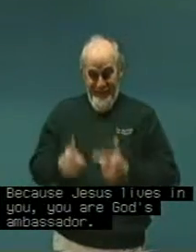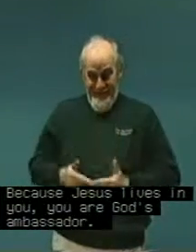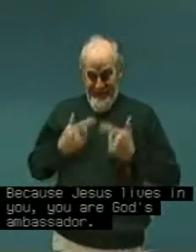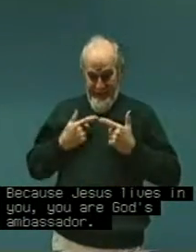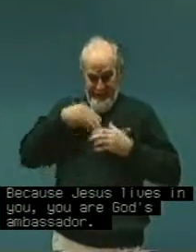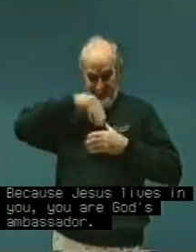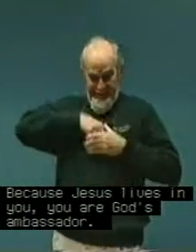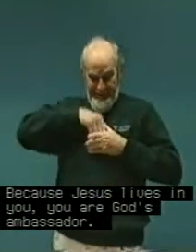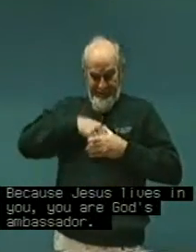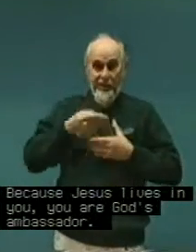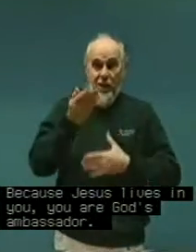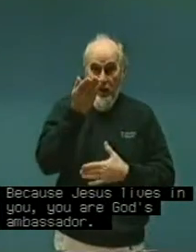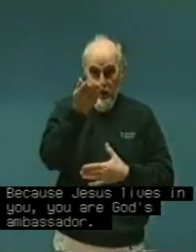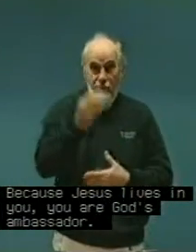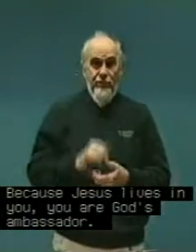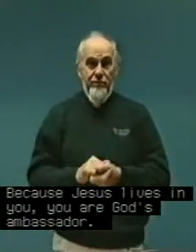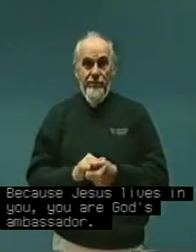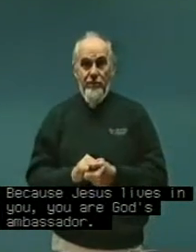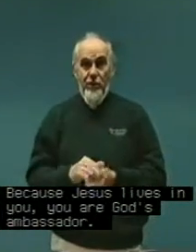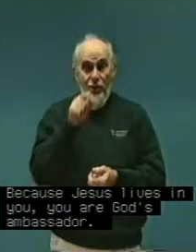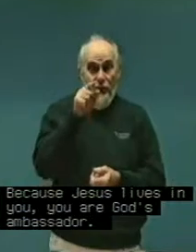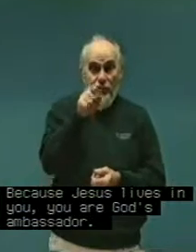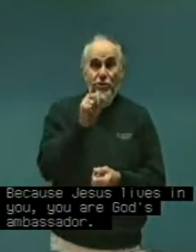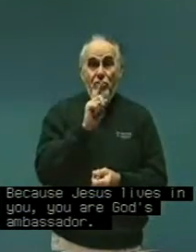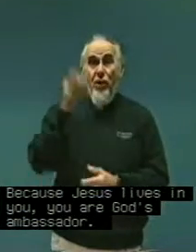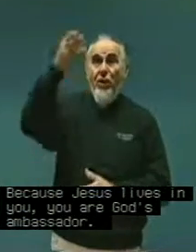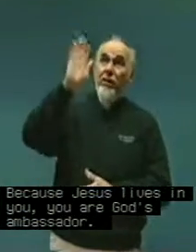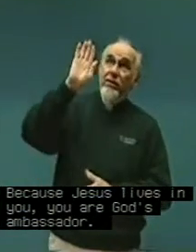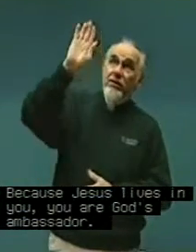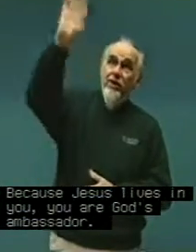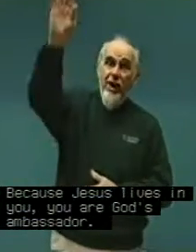because Jesus lives in you. You are God's ambassador.